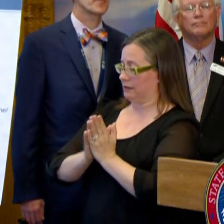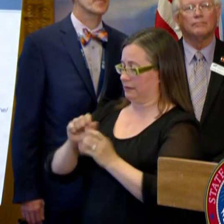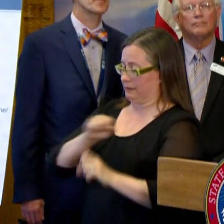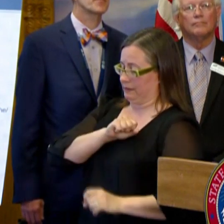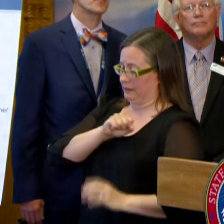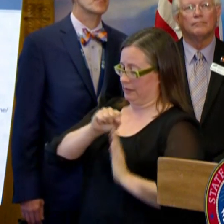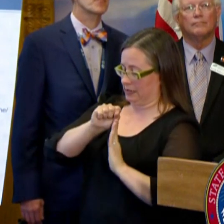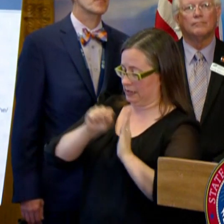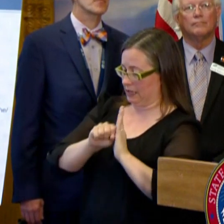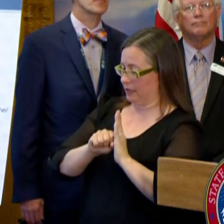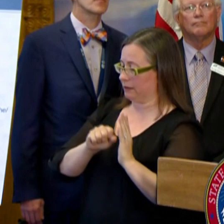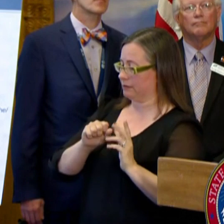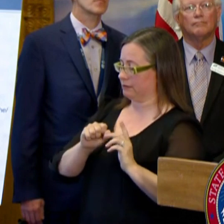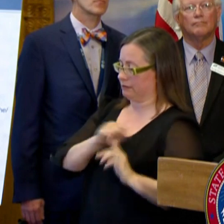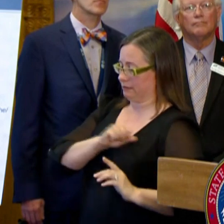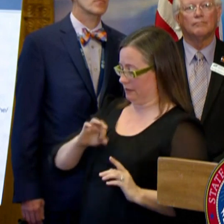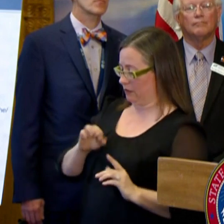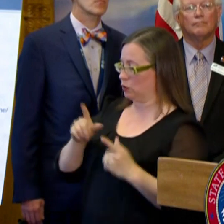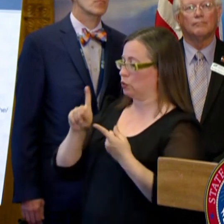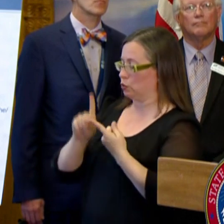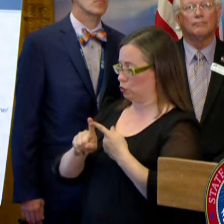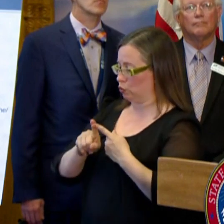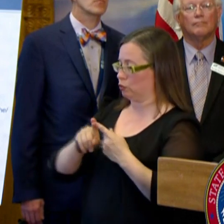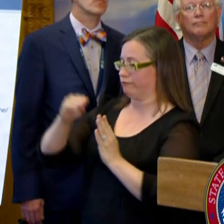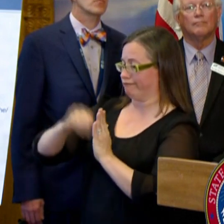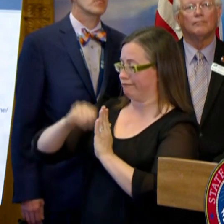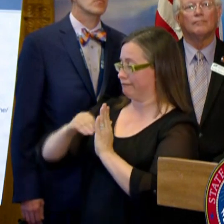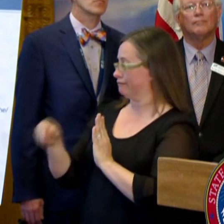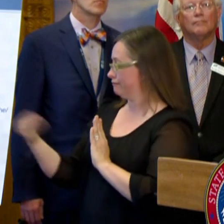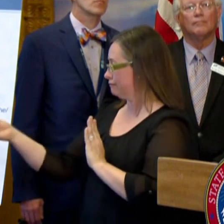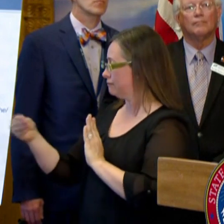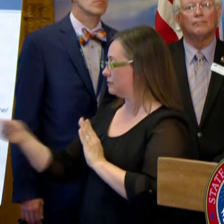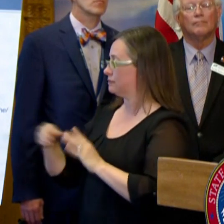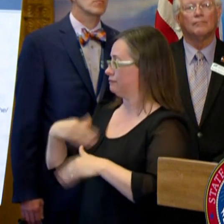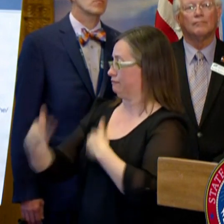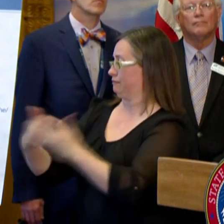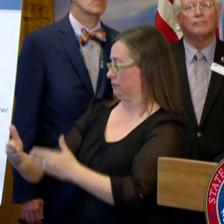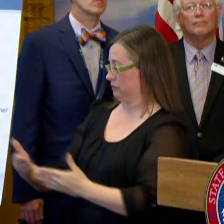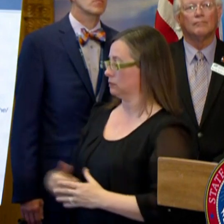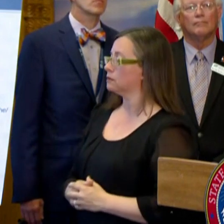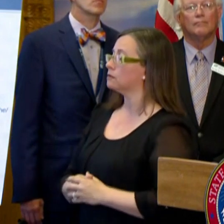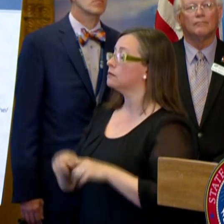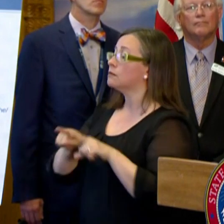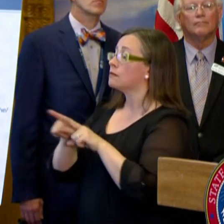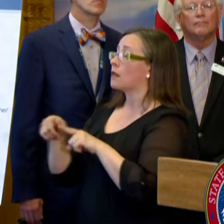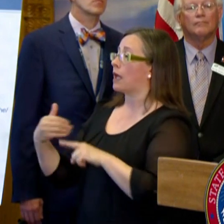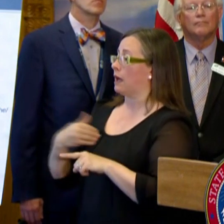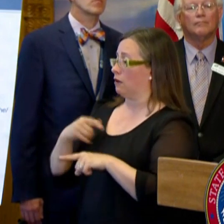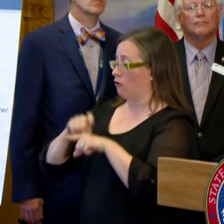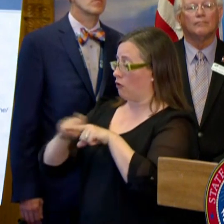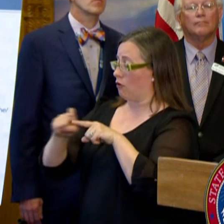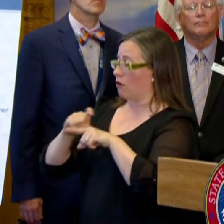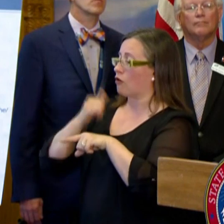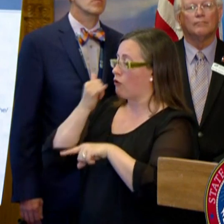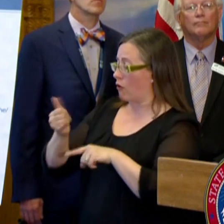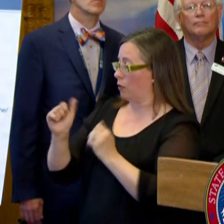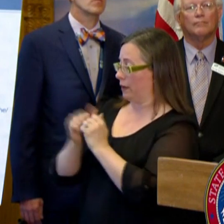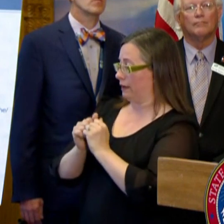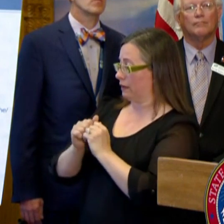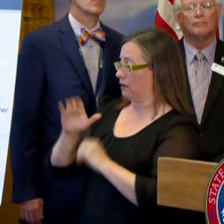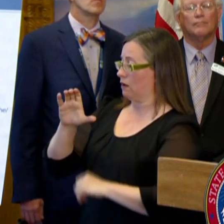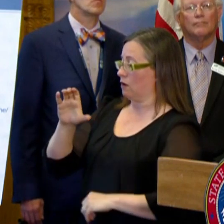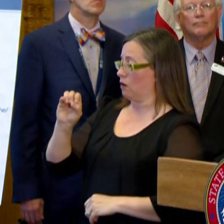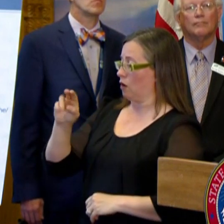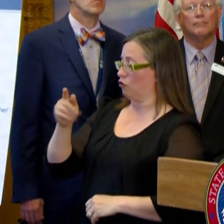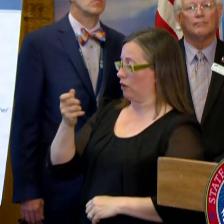during a time when we need all hands on deck. I also had a call with our congressional delegation where I supported their efforts